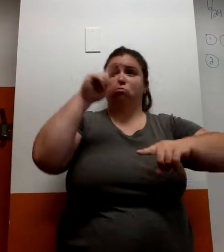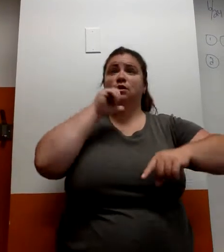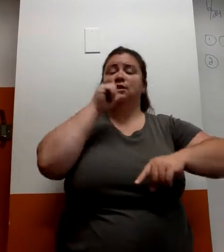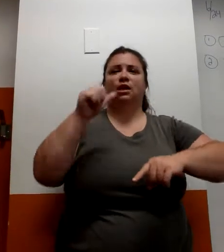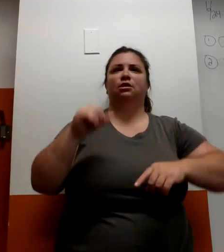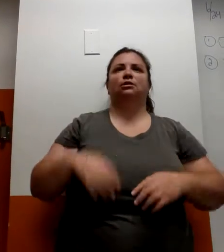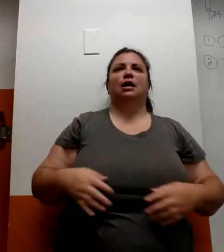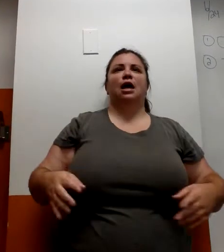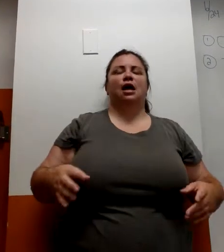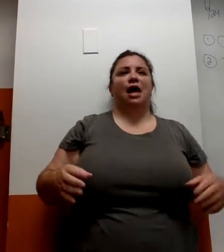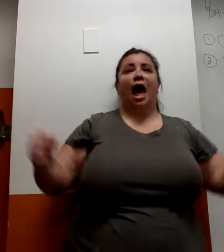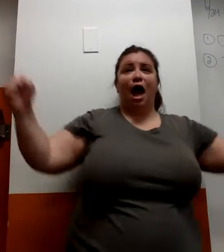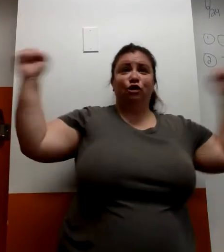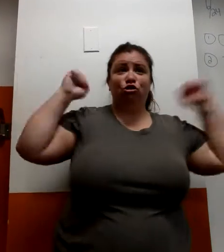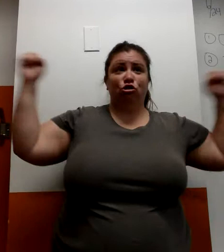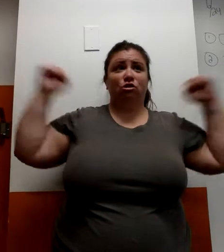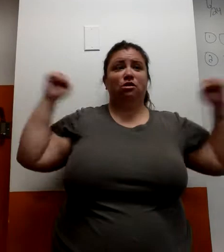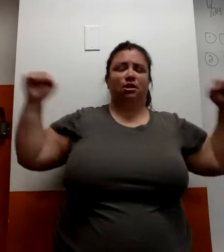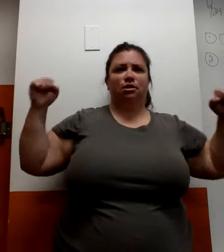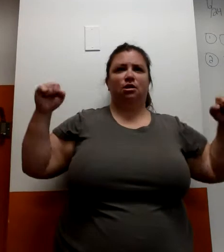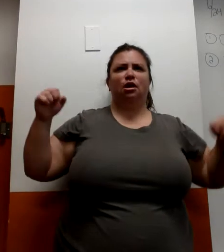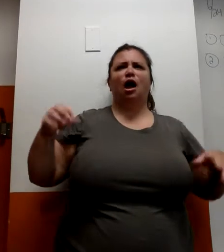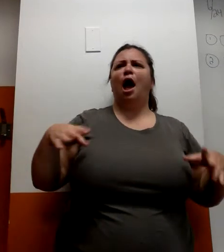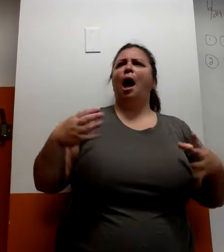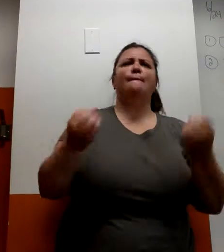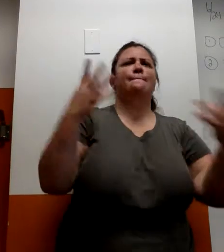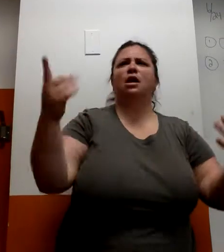Exercise. Thank you very much. How many people get regular exercise on a daily basis?